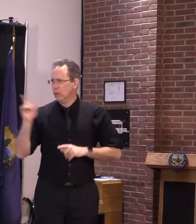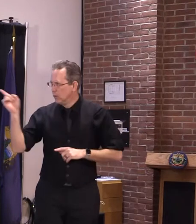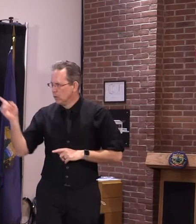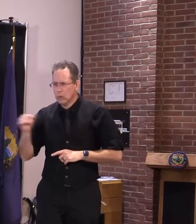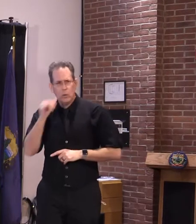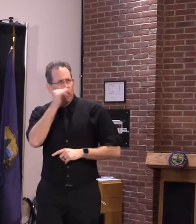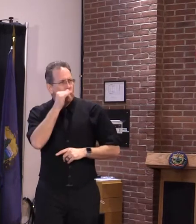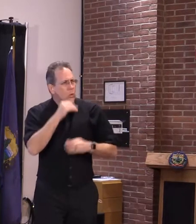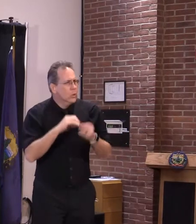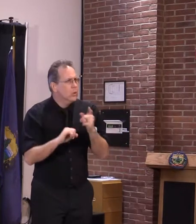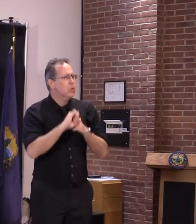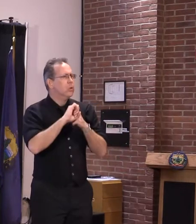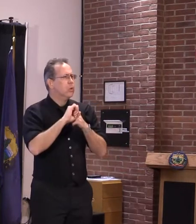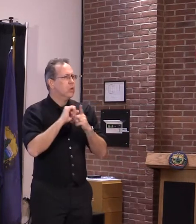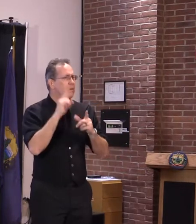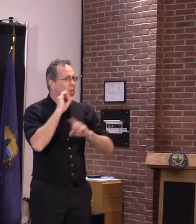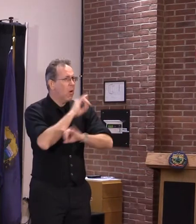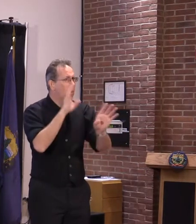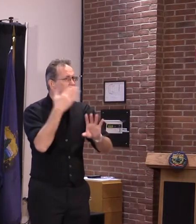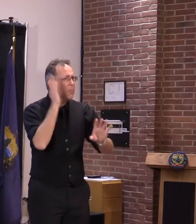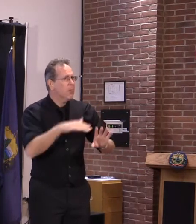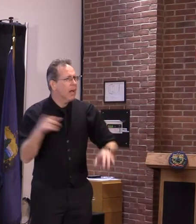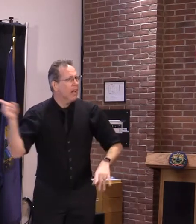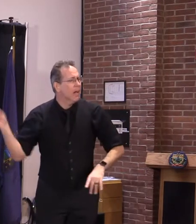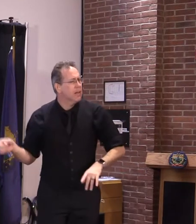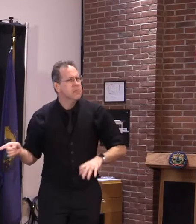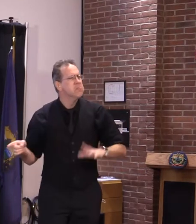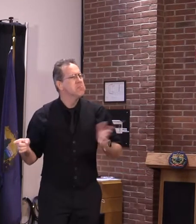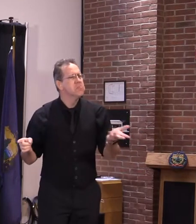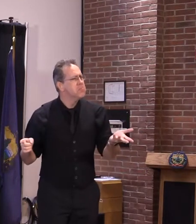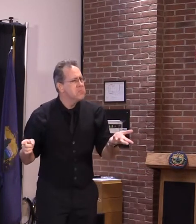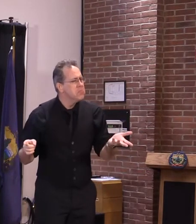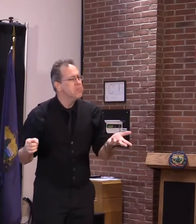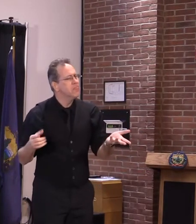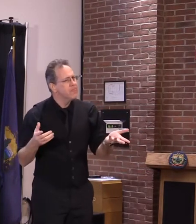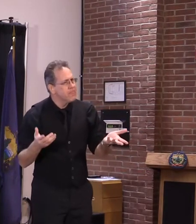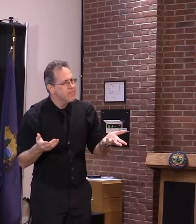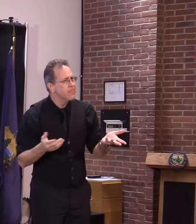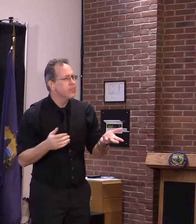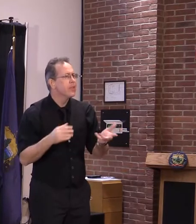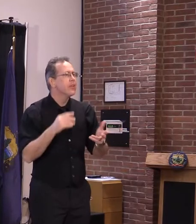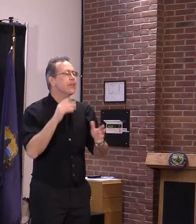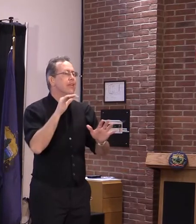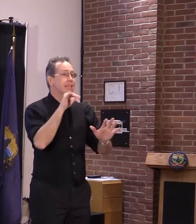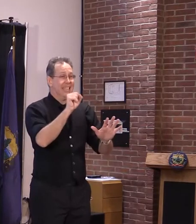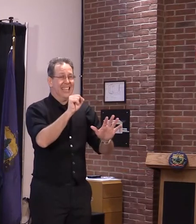and make you think the worst. So indeed, we are